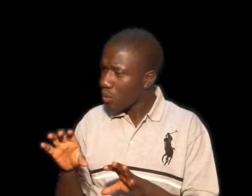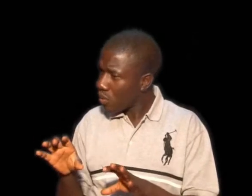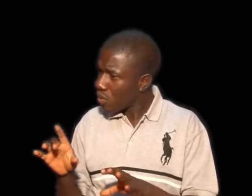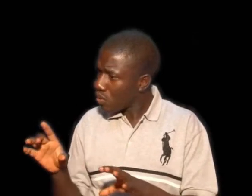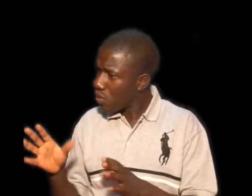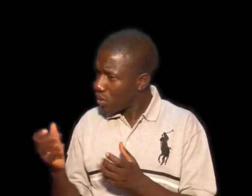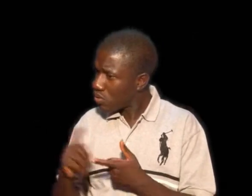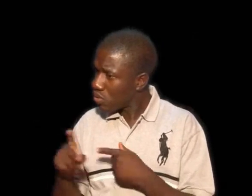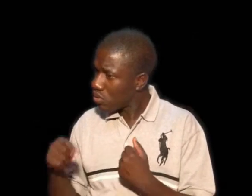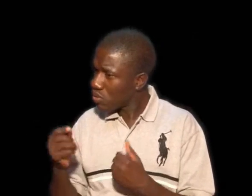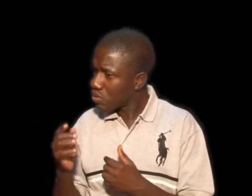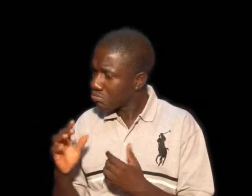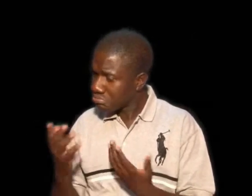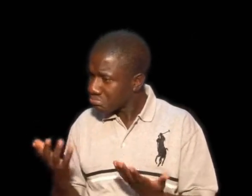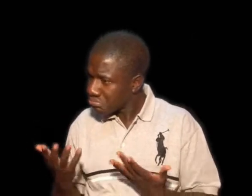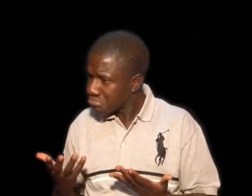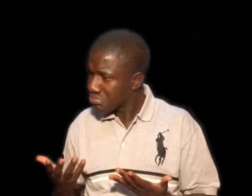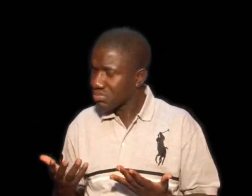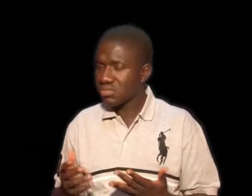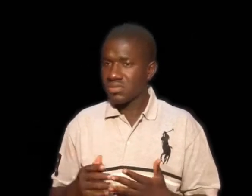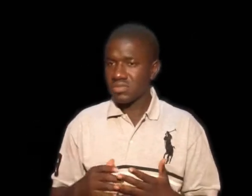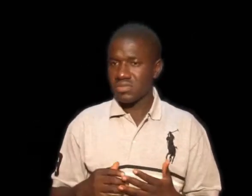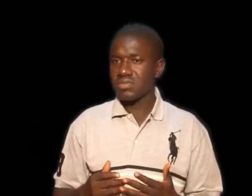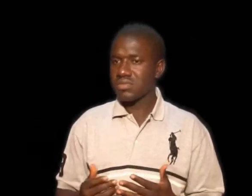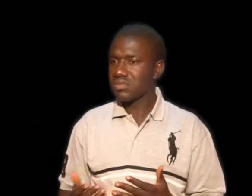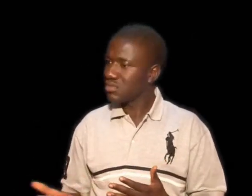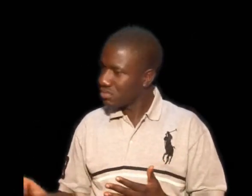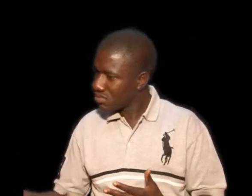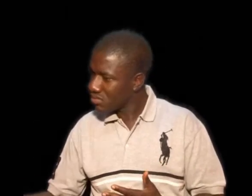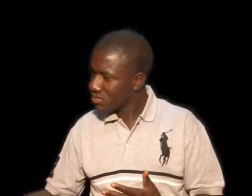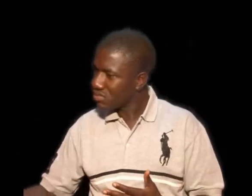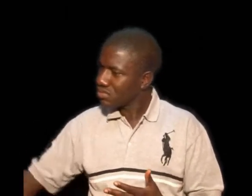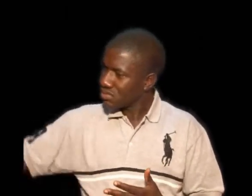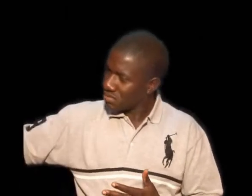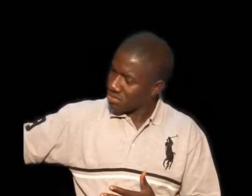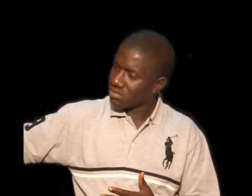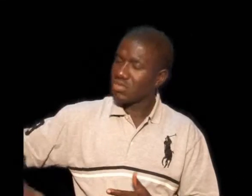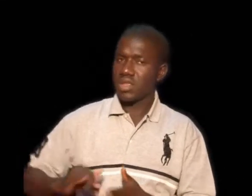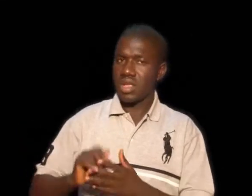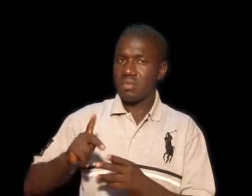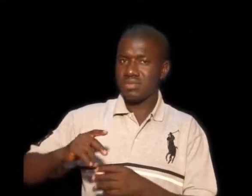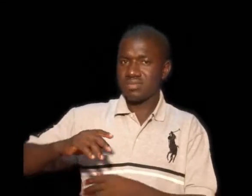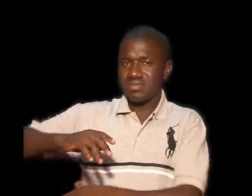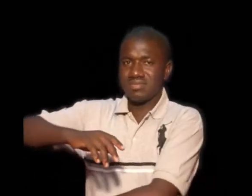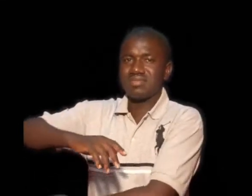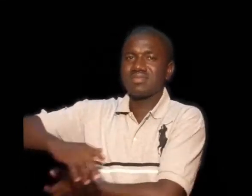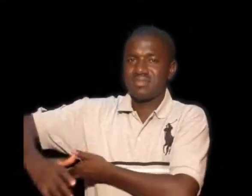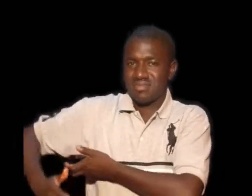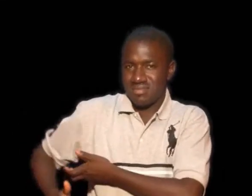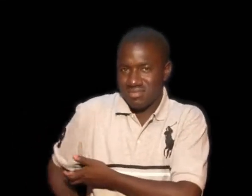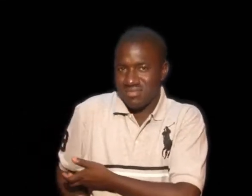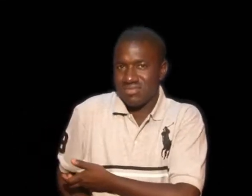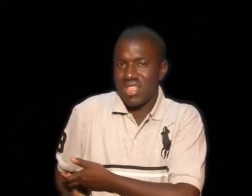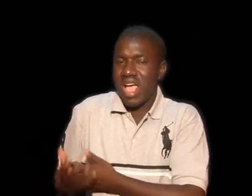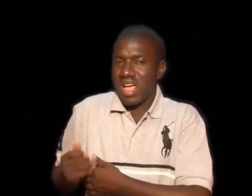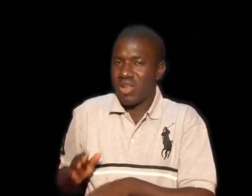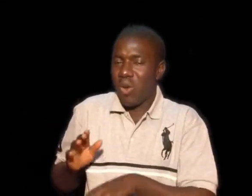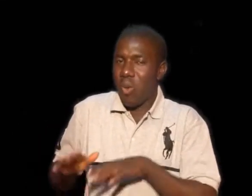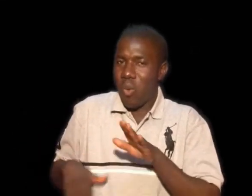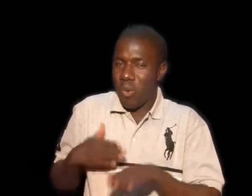go. Offer your arm for the person to hold just above the elbow. This will allow him or her to walk slightly